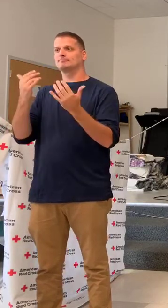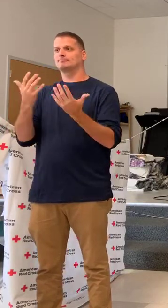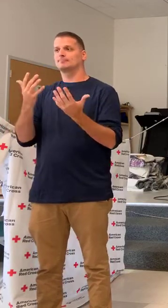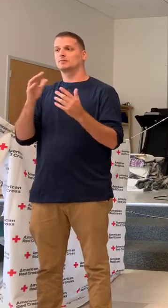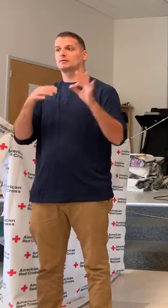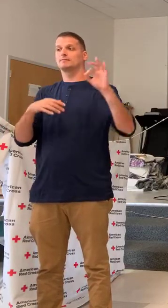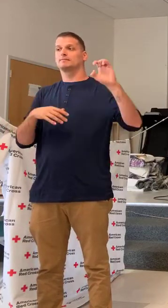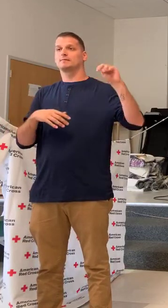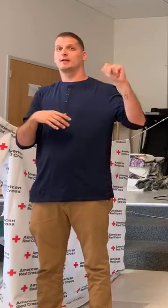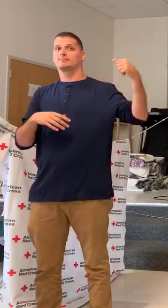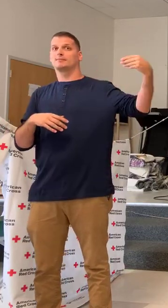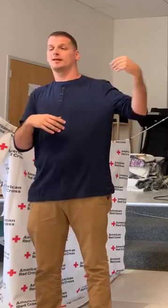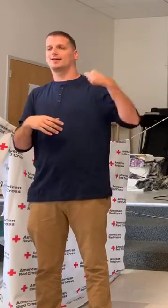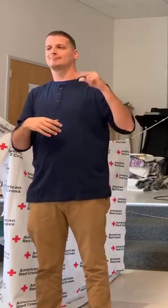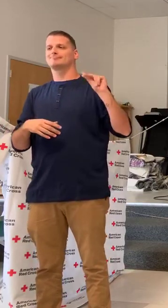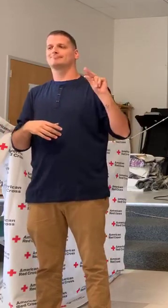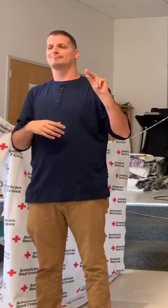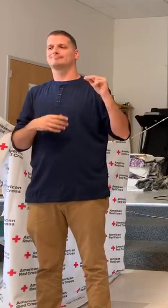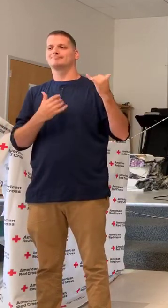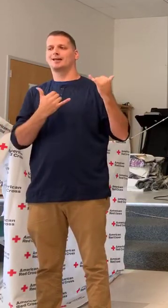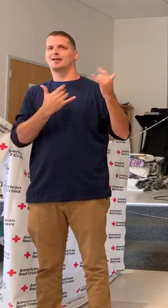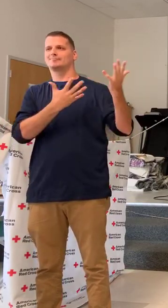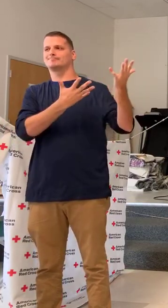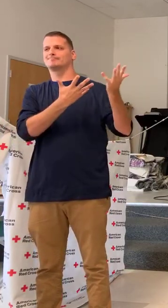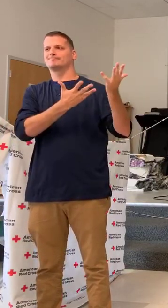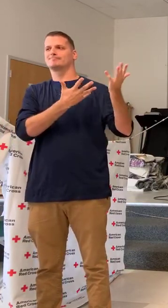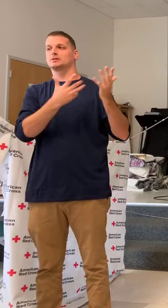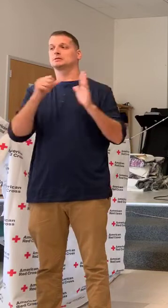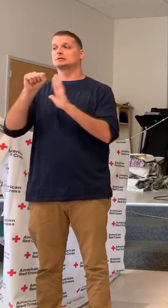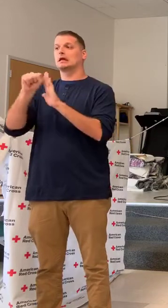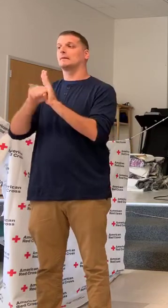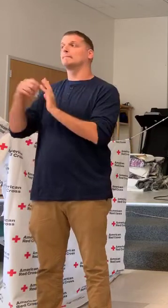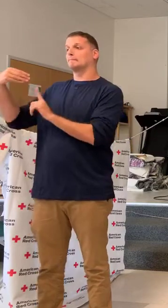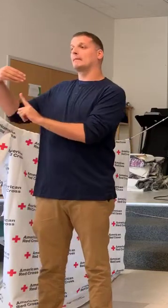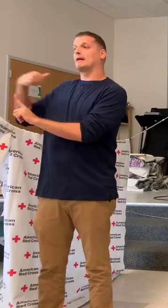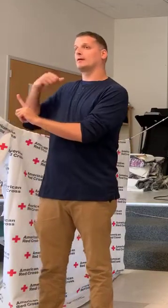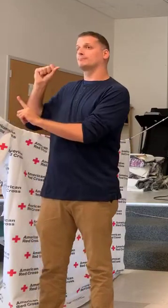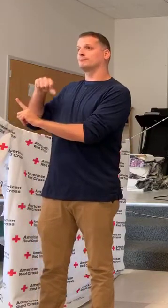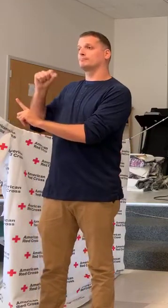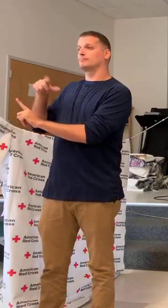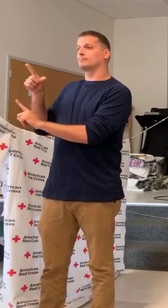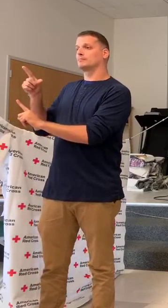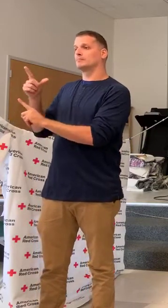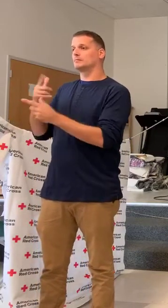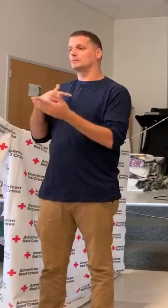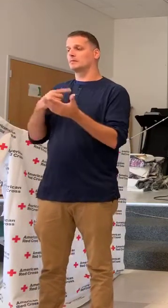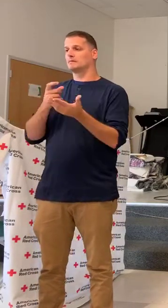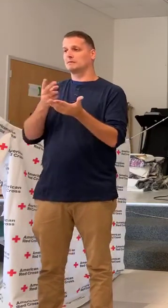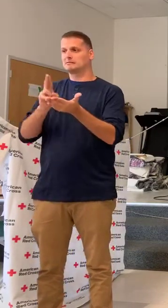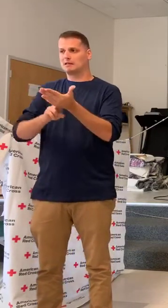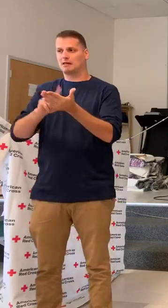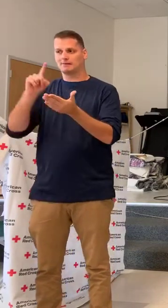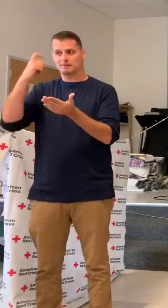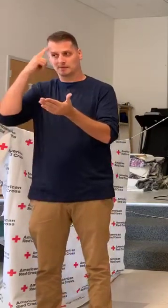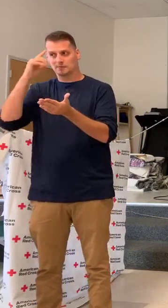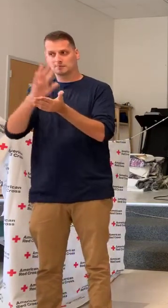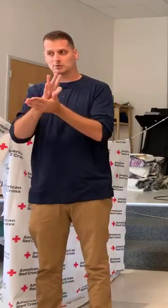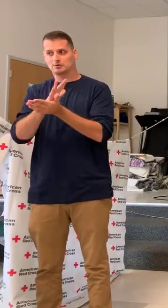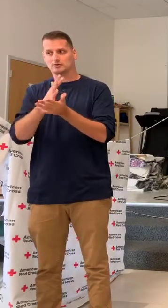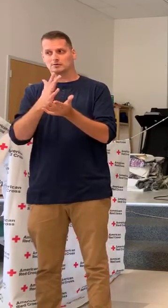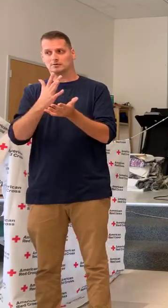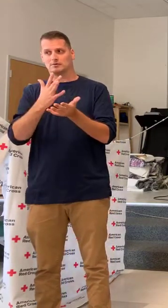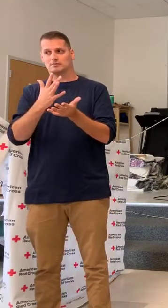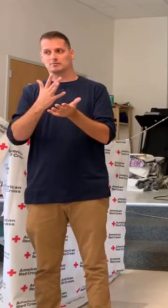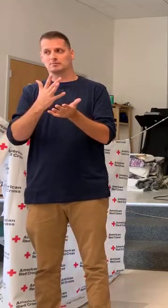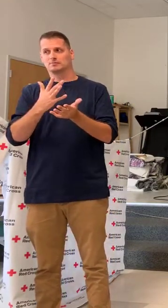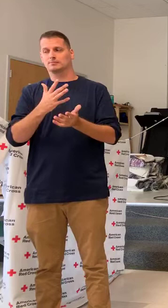state is. That declaration was signed 2 days ago, Tom? A couple days ago. So the state